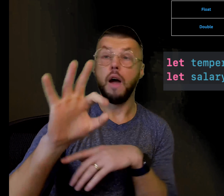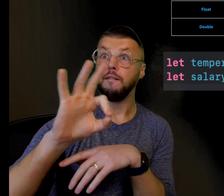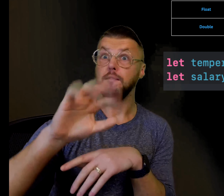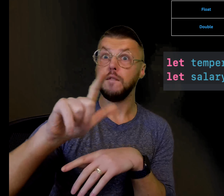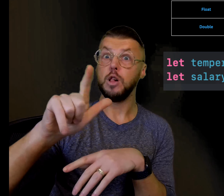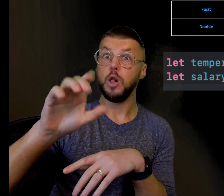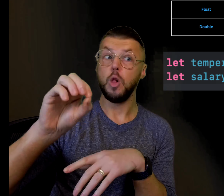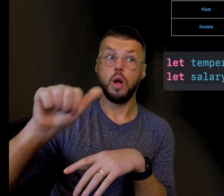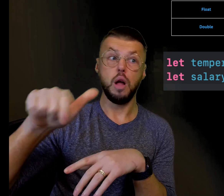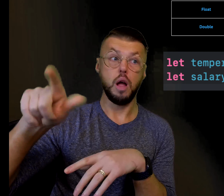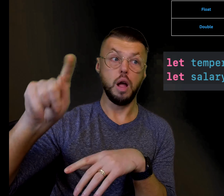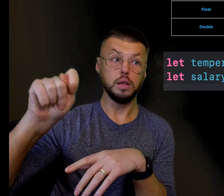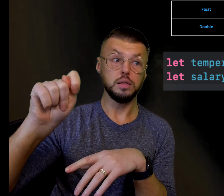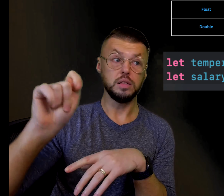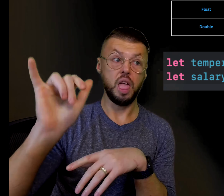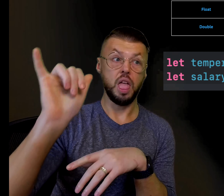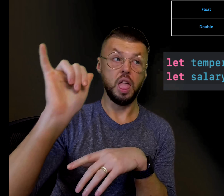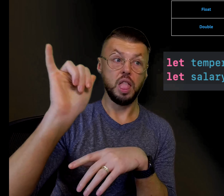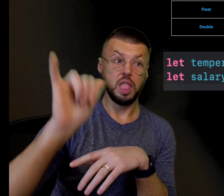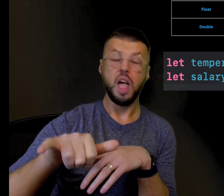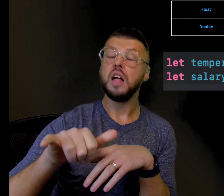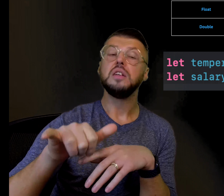significant difference. Float